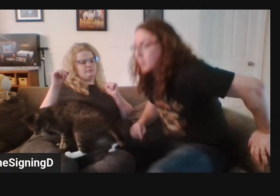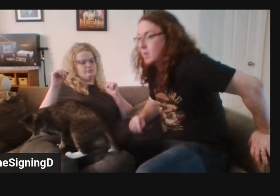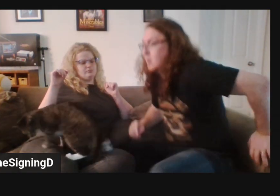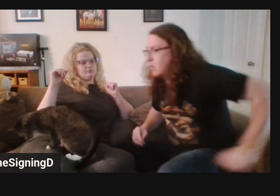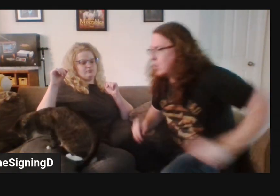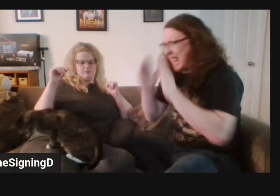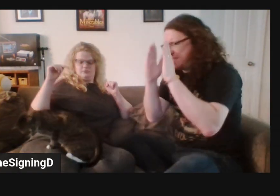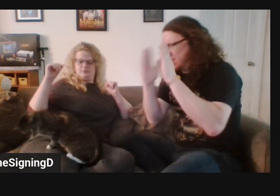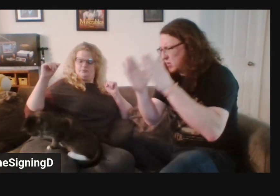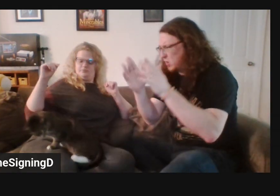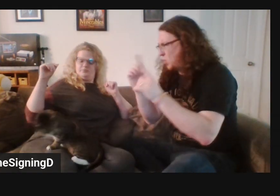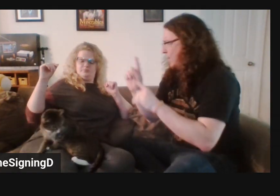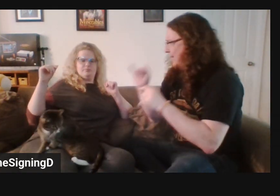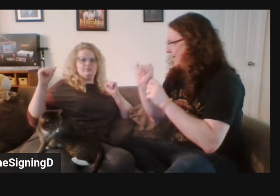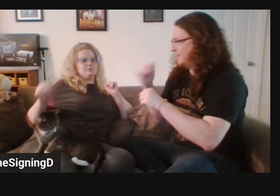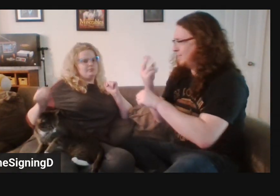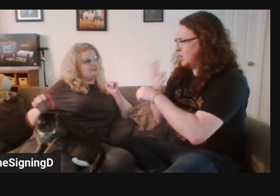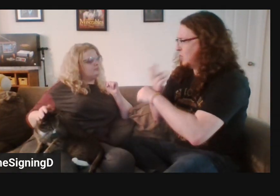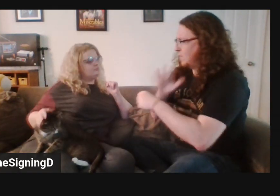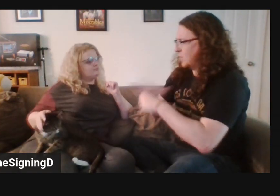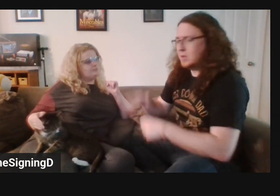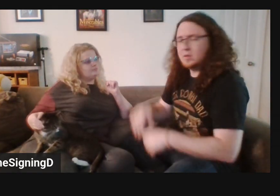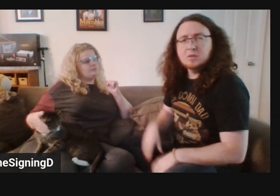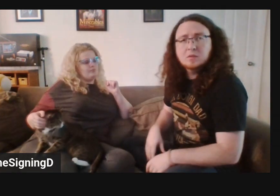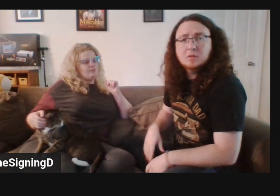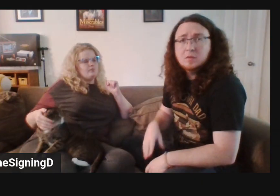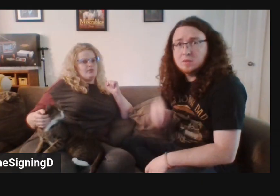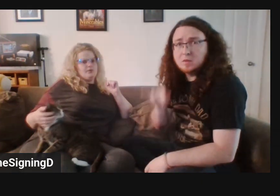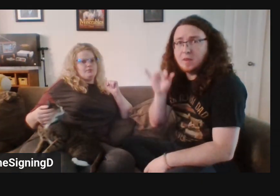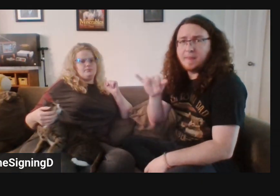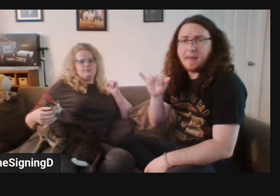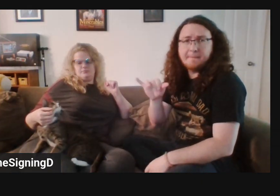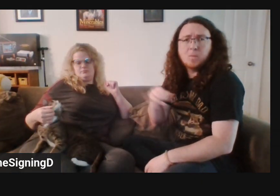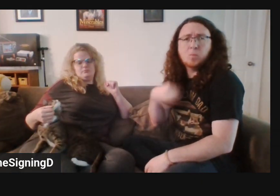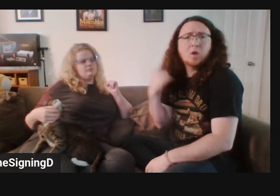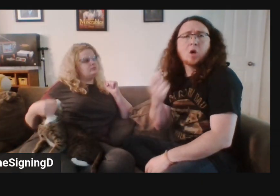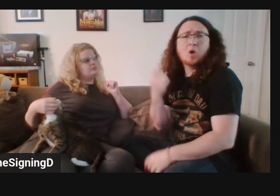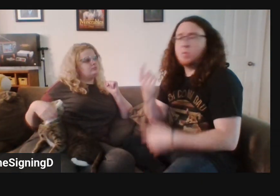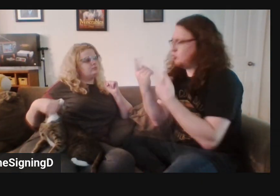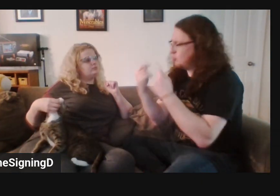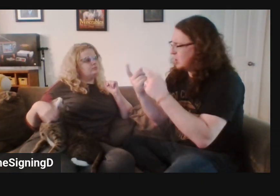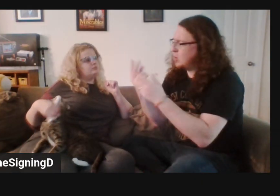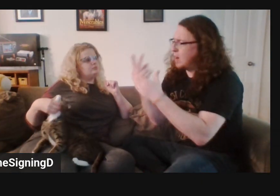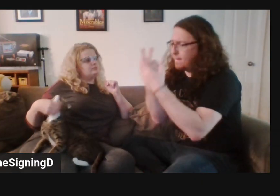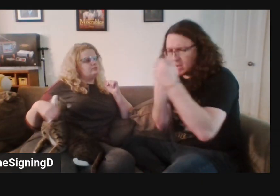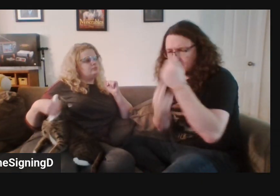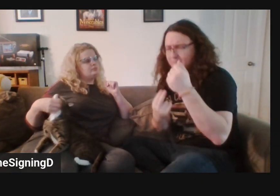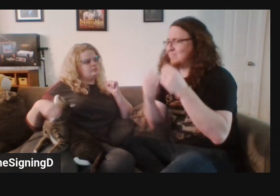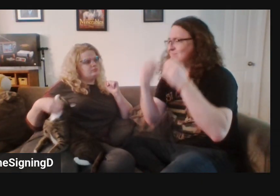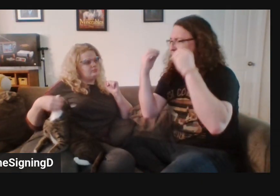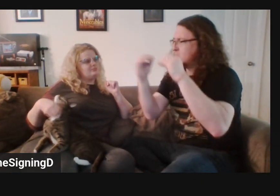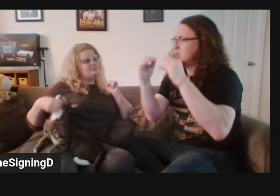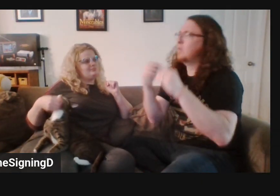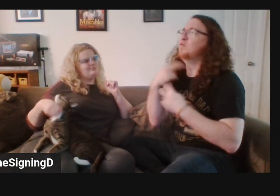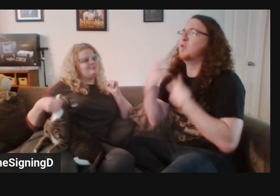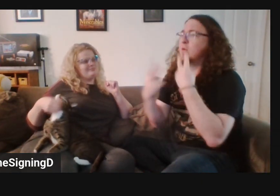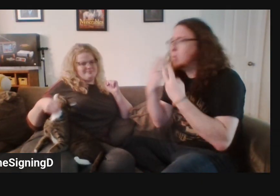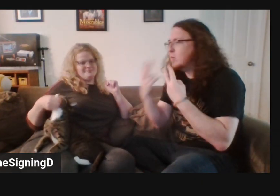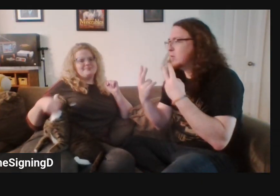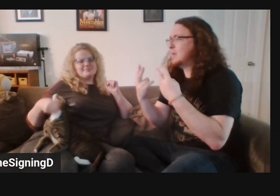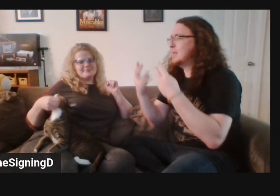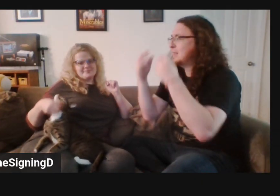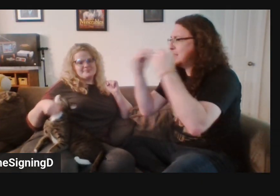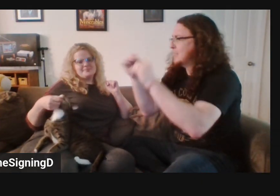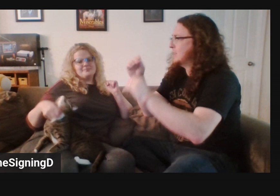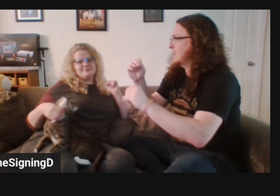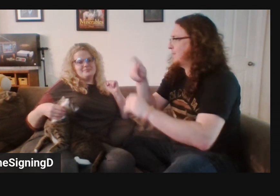avenues in which that is useful. Yep. So that we always do both. I'll say teach the verbal cue, teach the physical